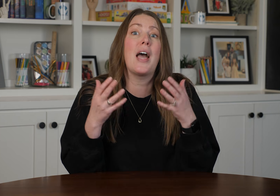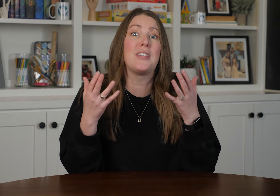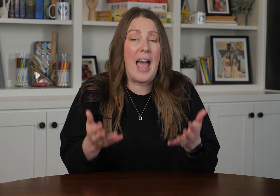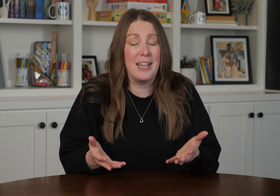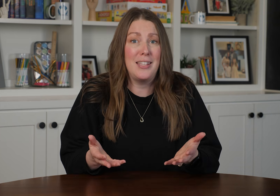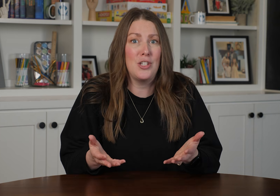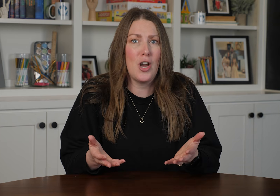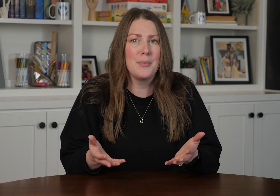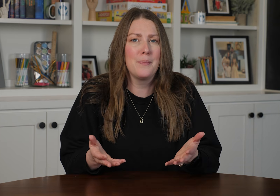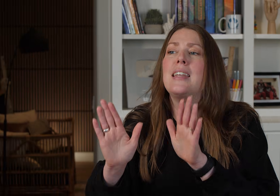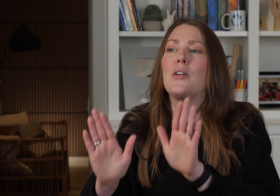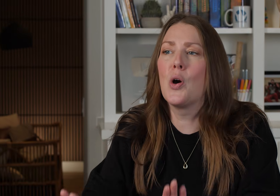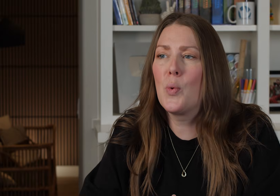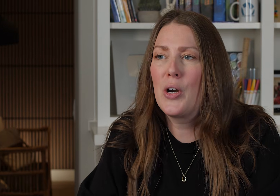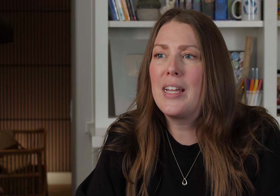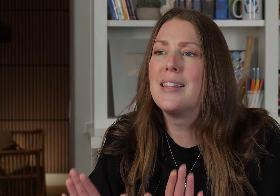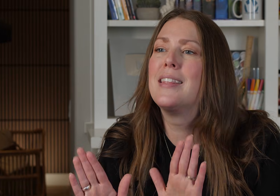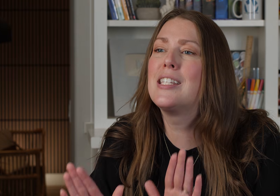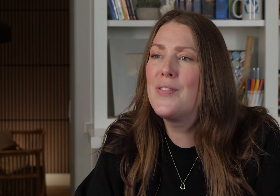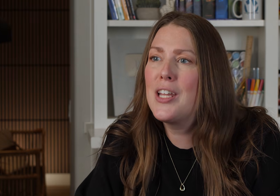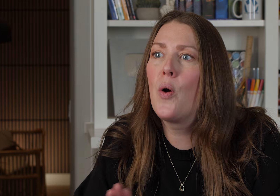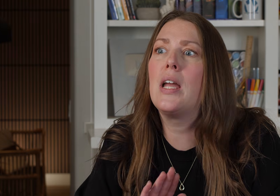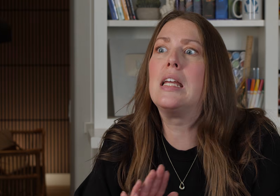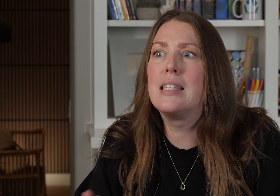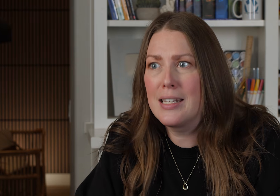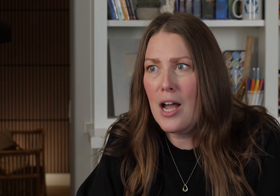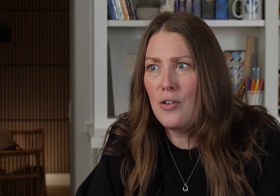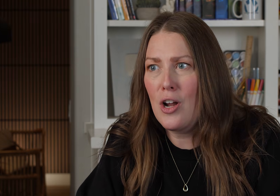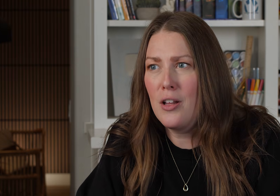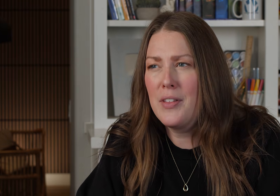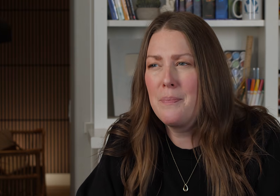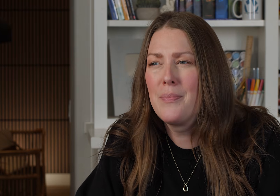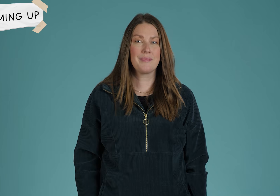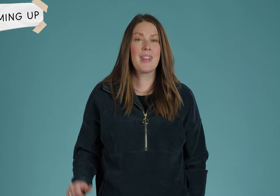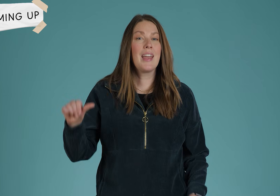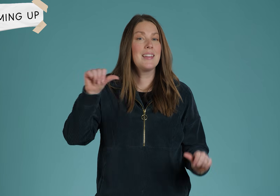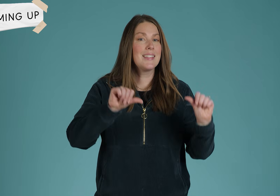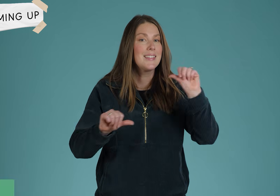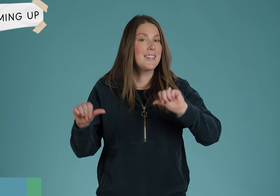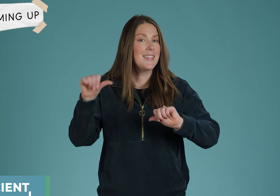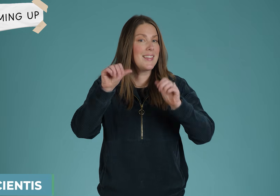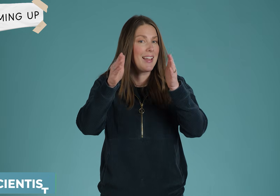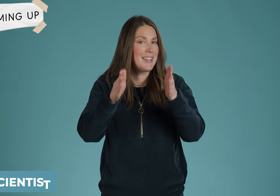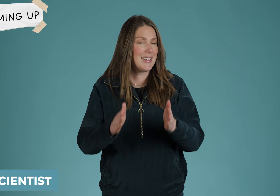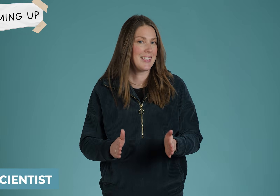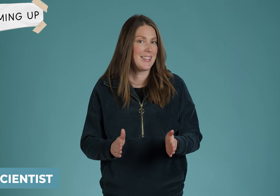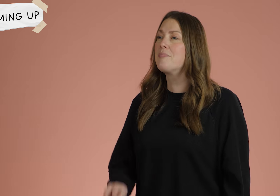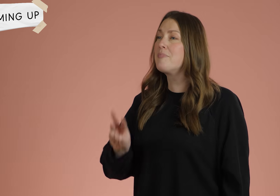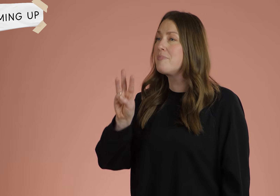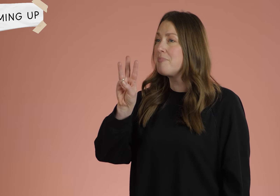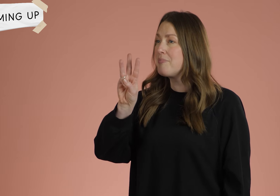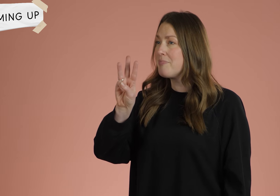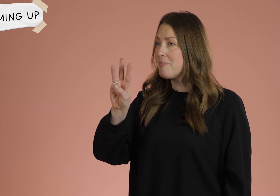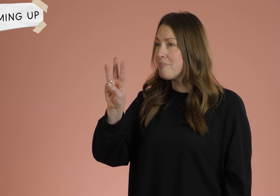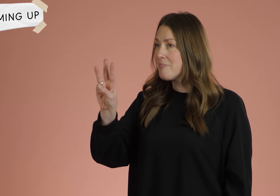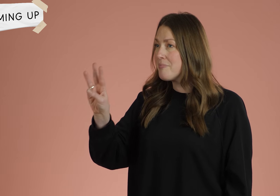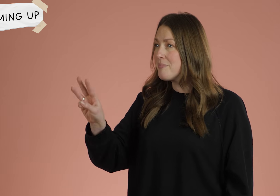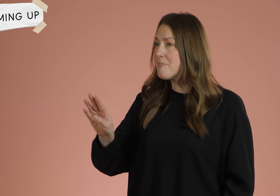have to add to these jobs. Now don't worry, this video isn't covering all of them, but we are teaching 100 of the most popular job